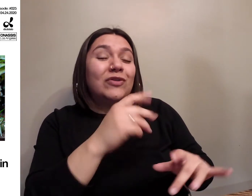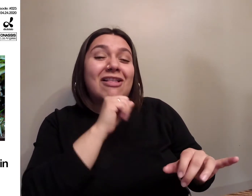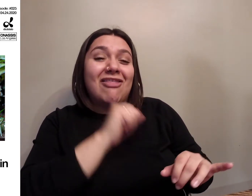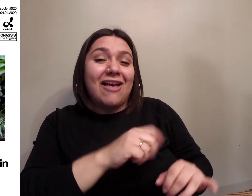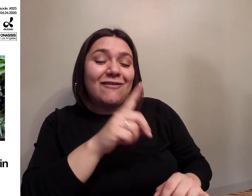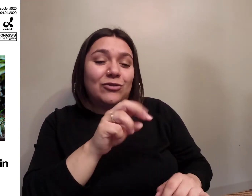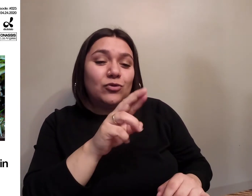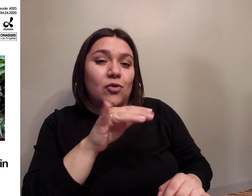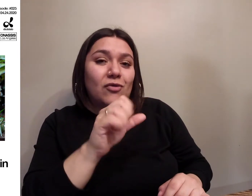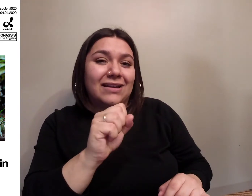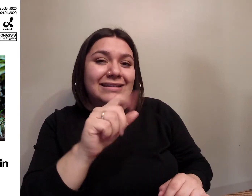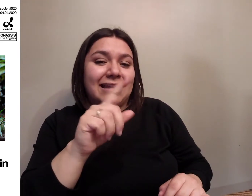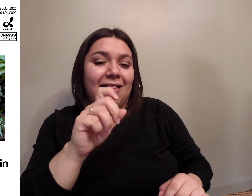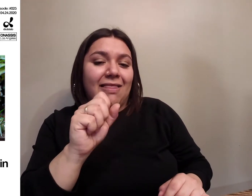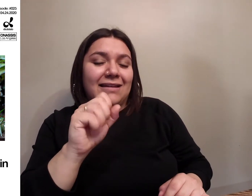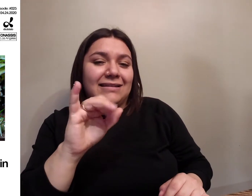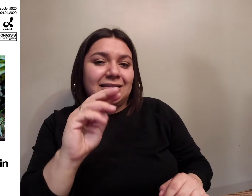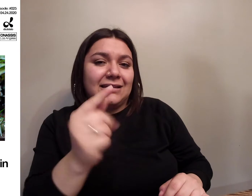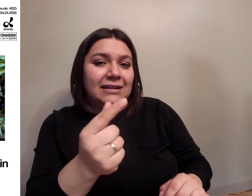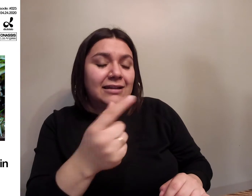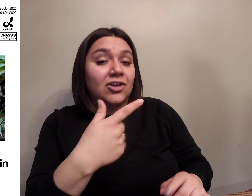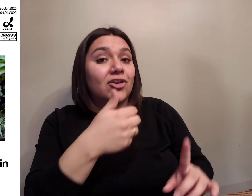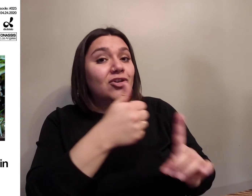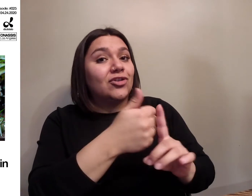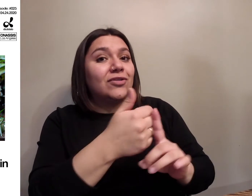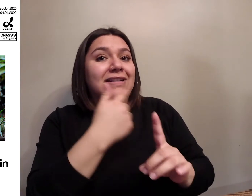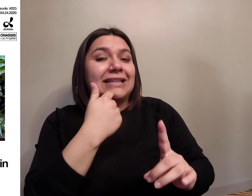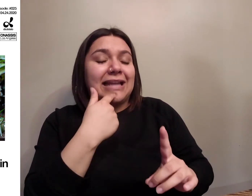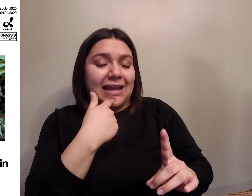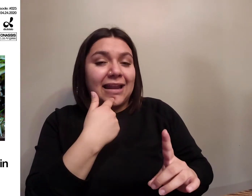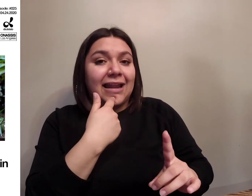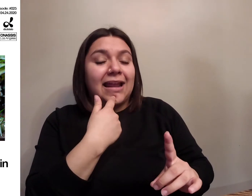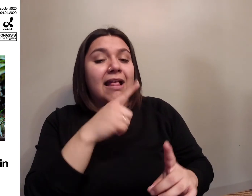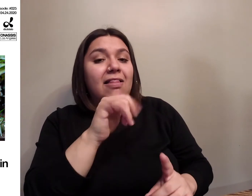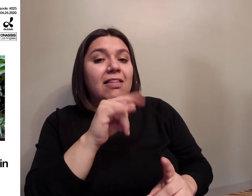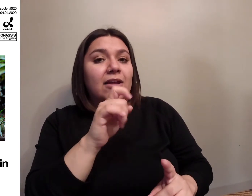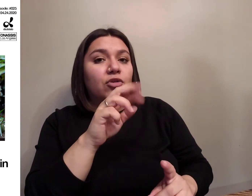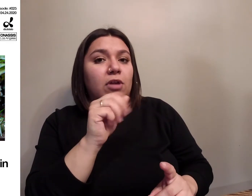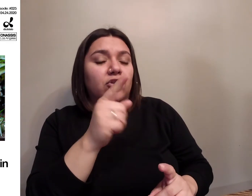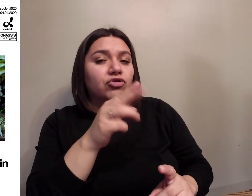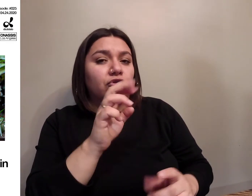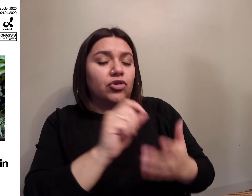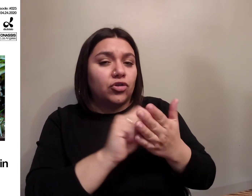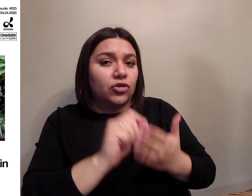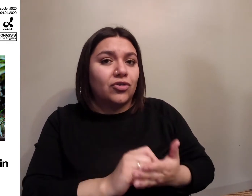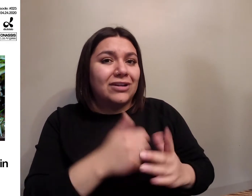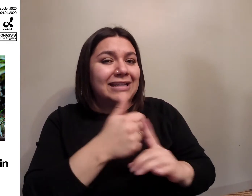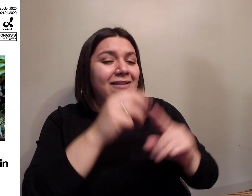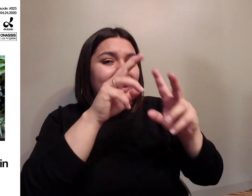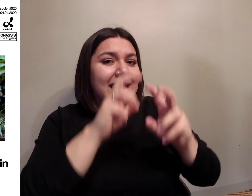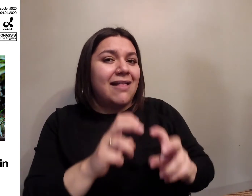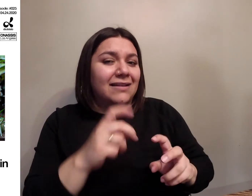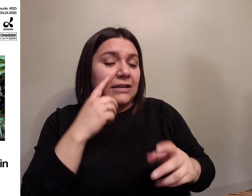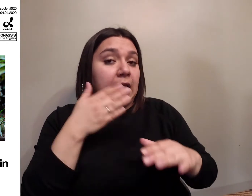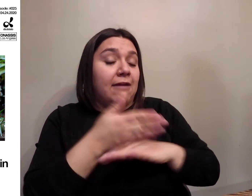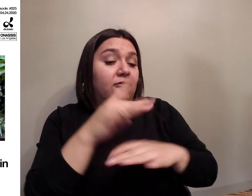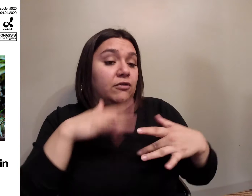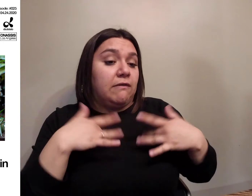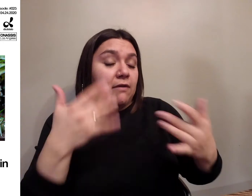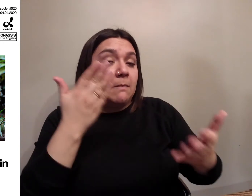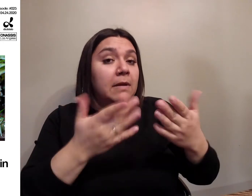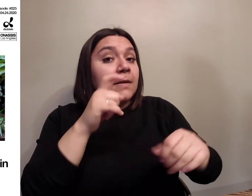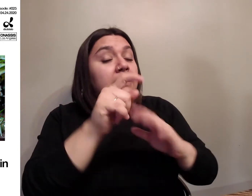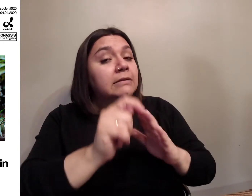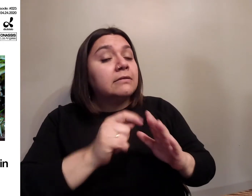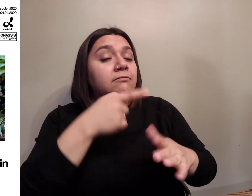know we also share love of Doris Lessing, and she said literature is analysis after the event, to